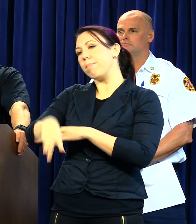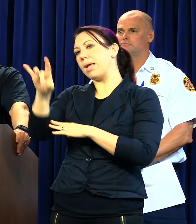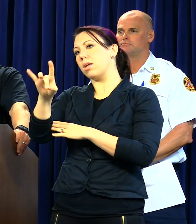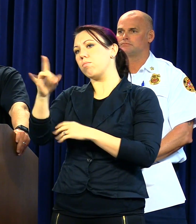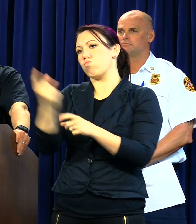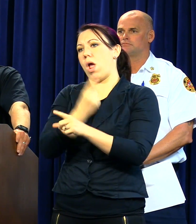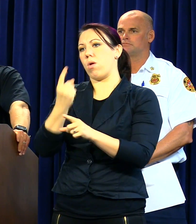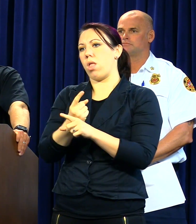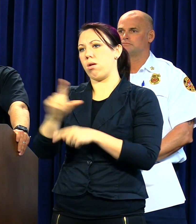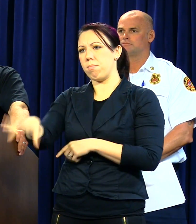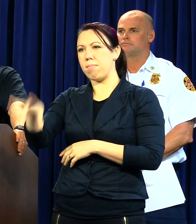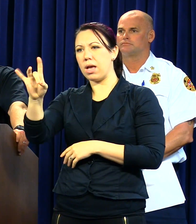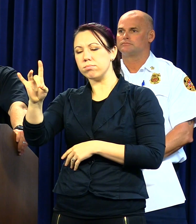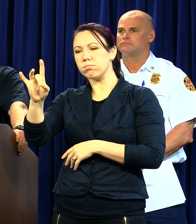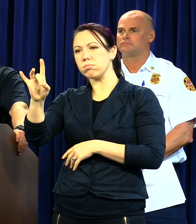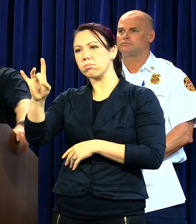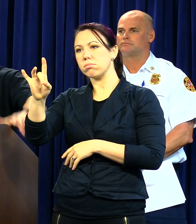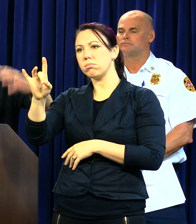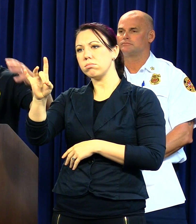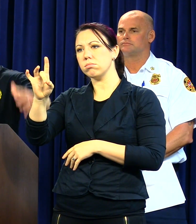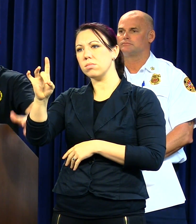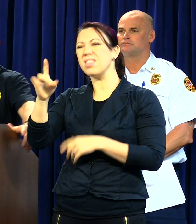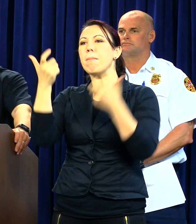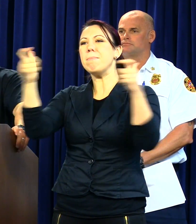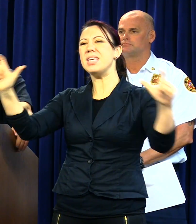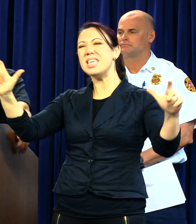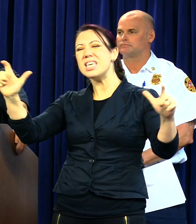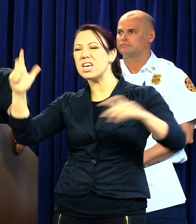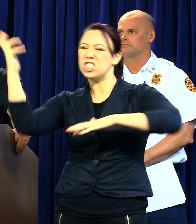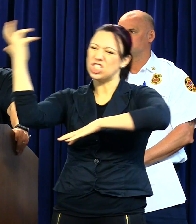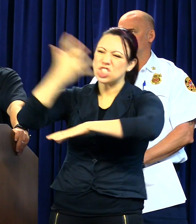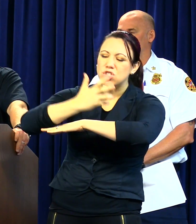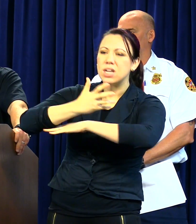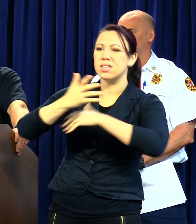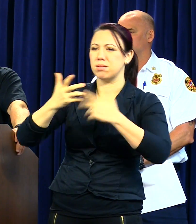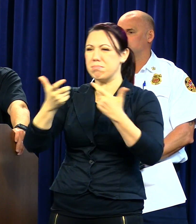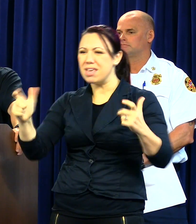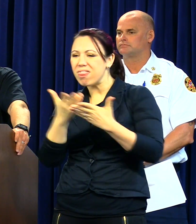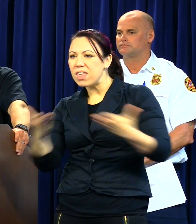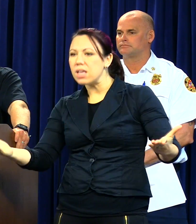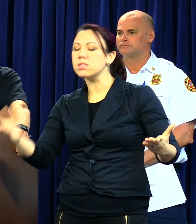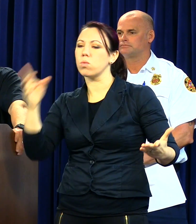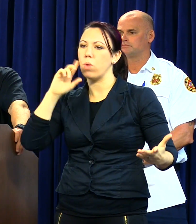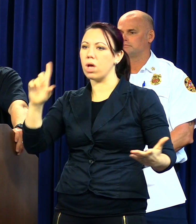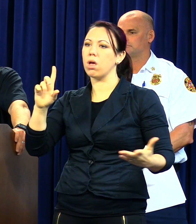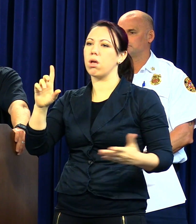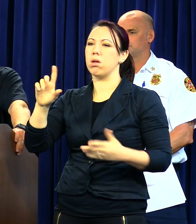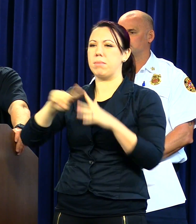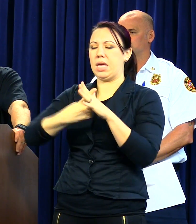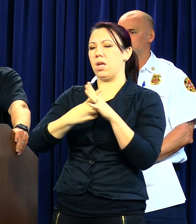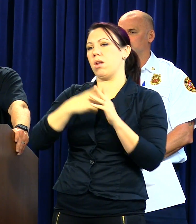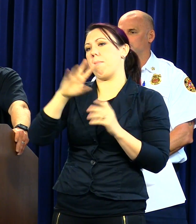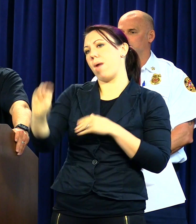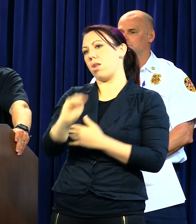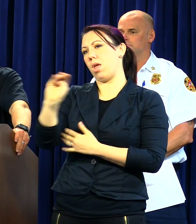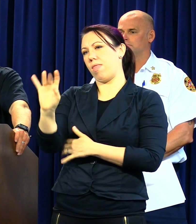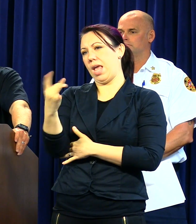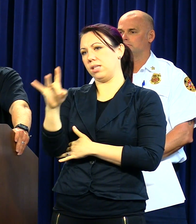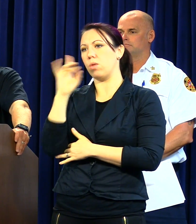pickup. And then as we begin the large bulky stuff, again, the first pass will begin Monday the